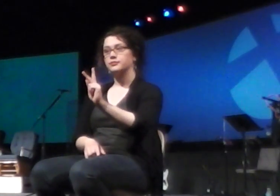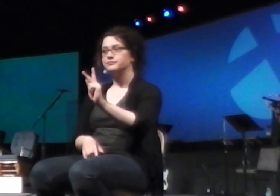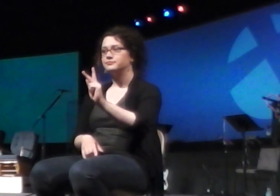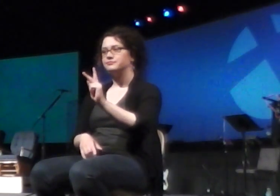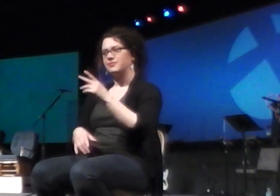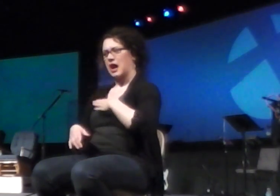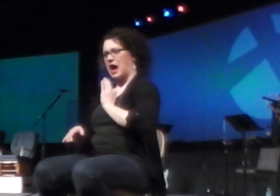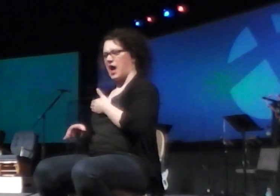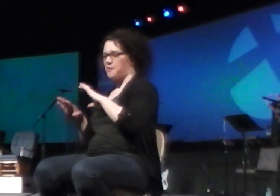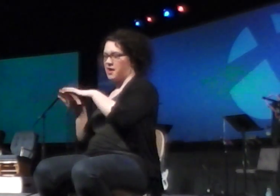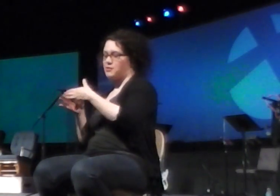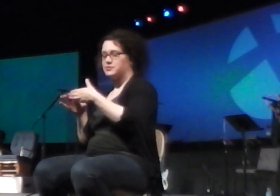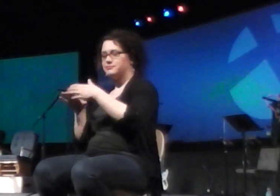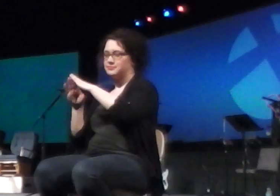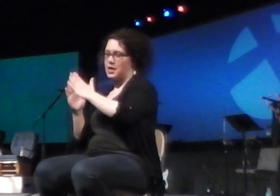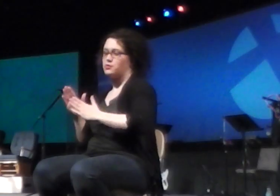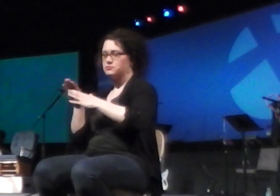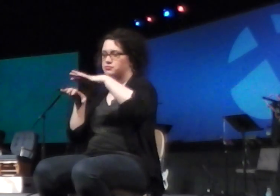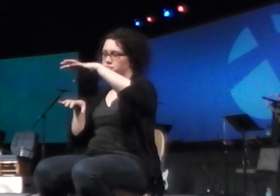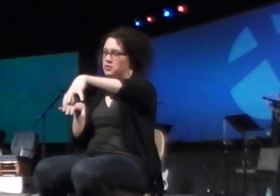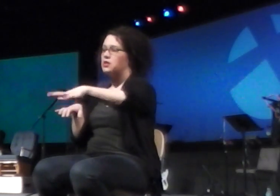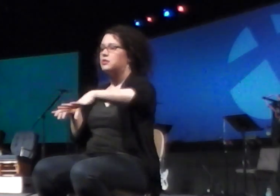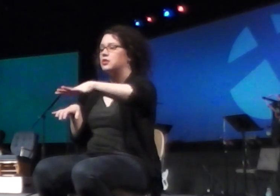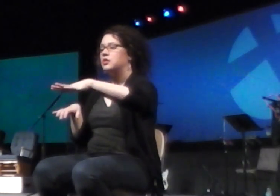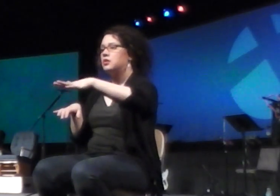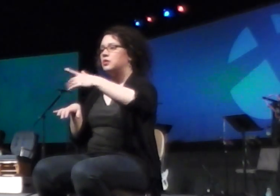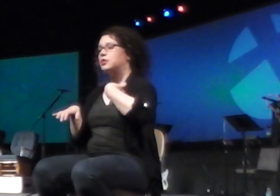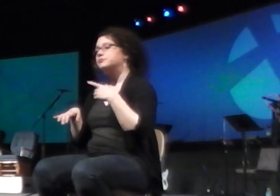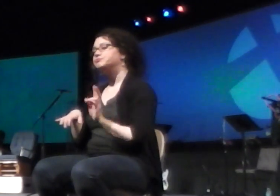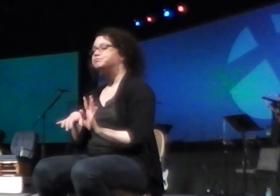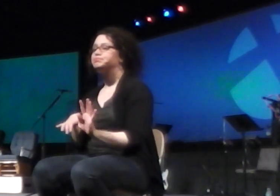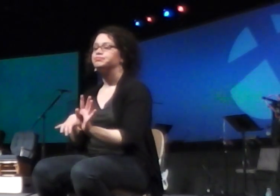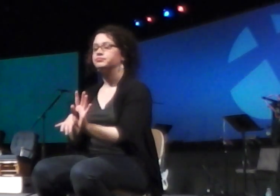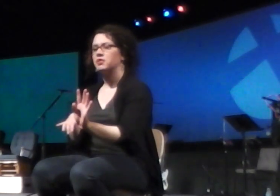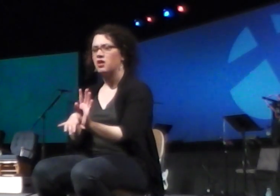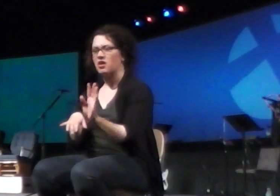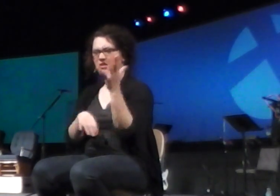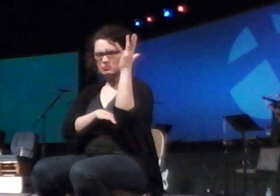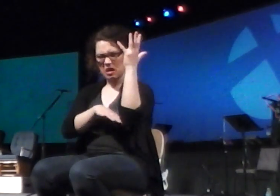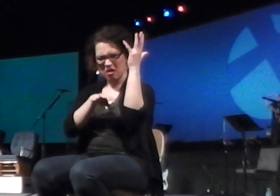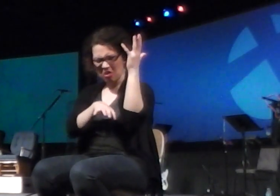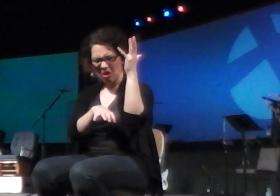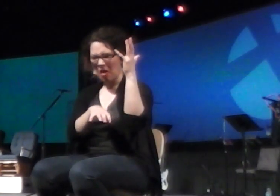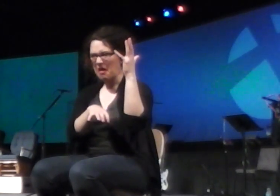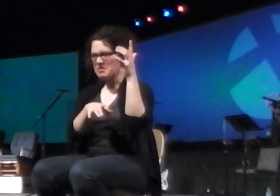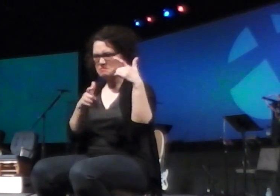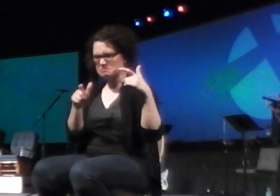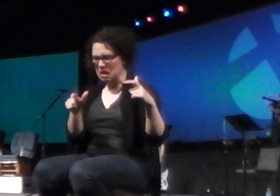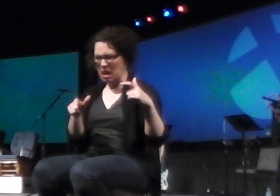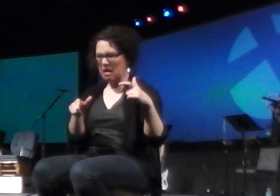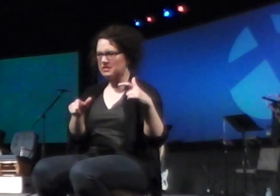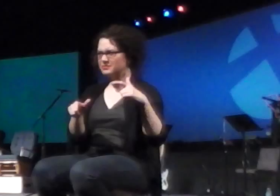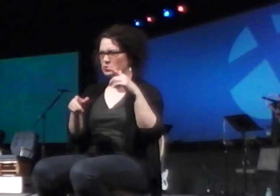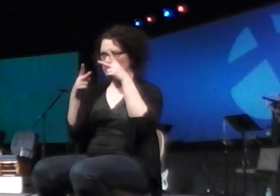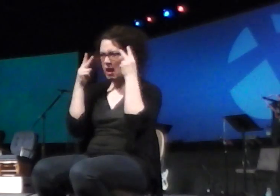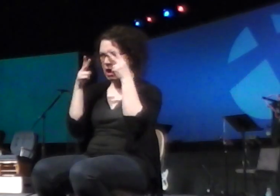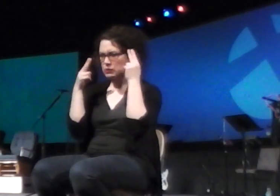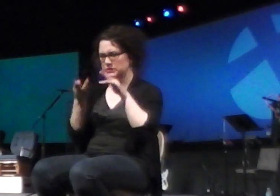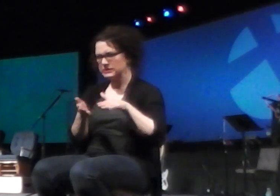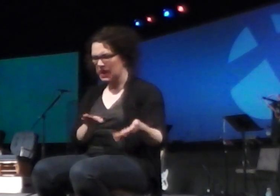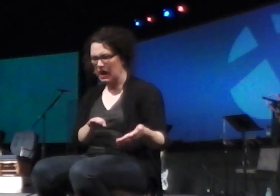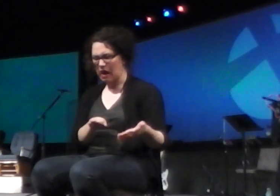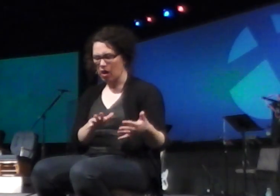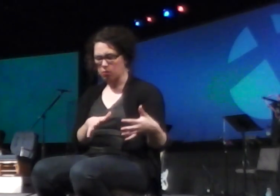and underneath this tree was this large, dead, bloated raccoon. The thing was just bloated, it was dead, it looked